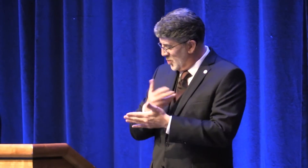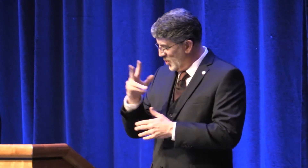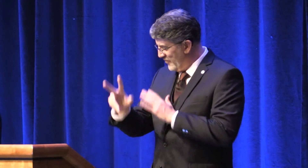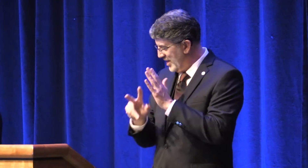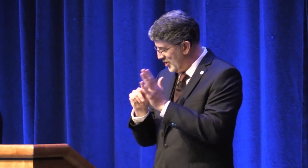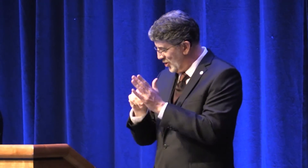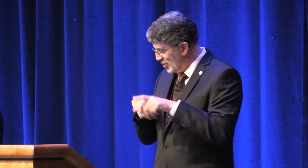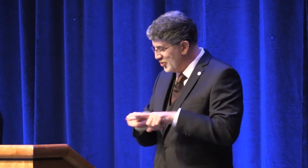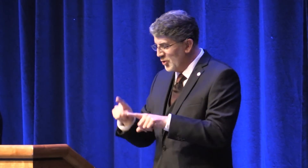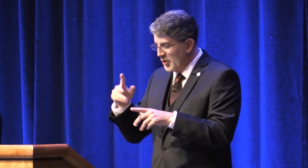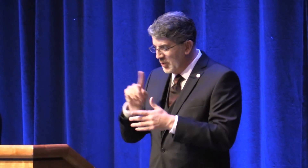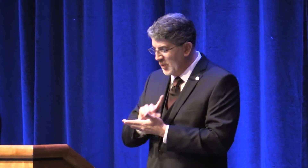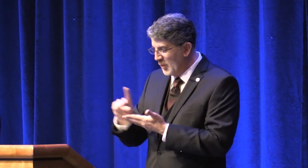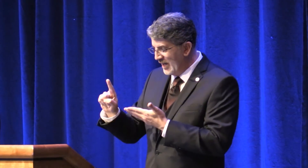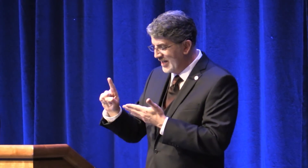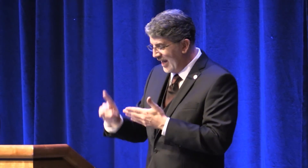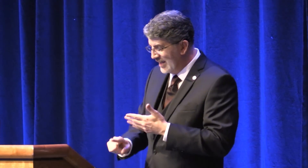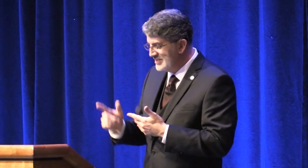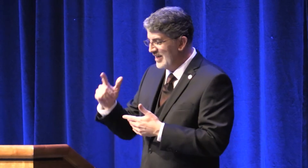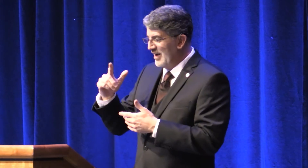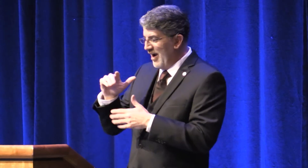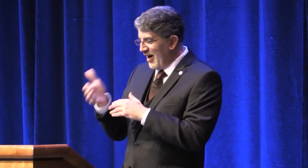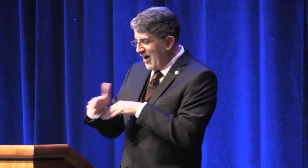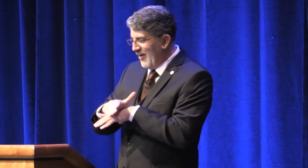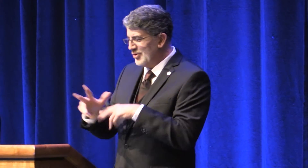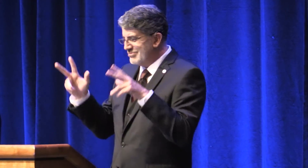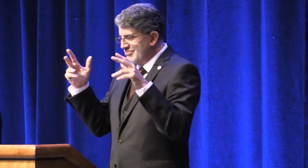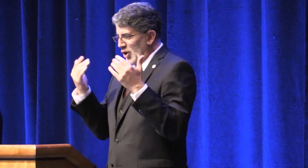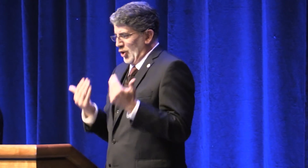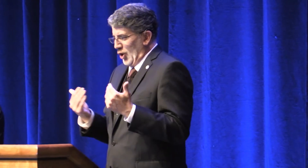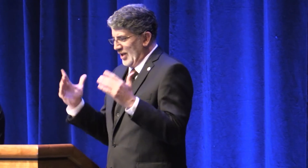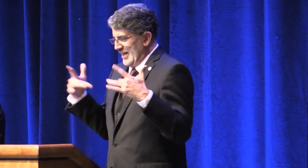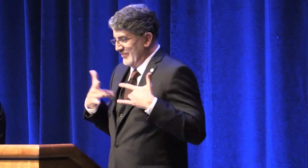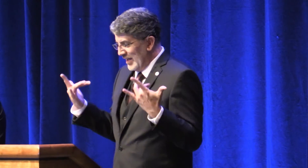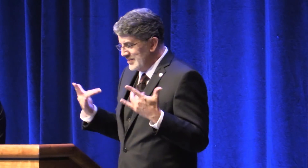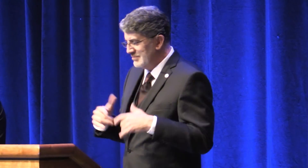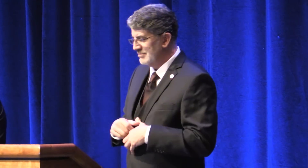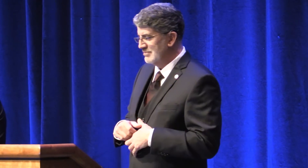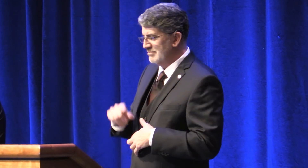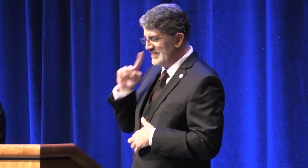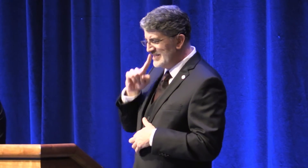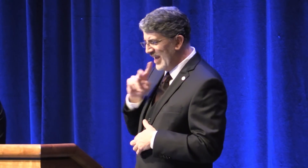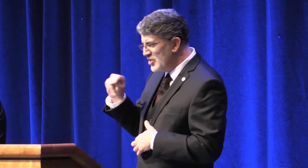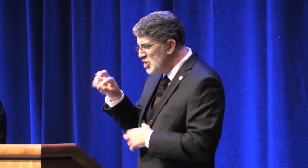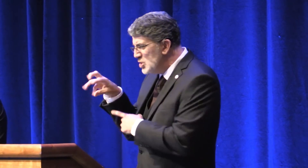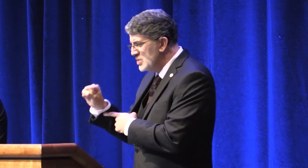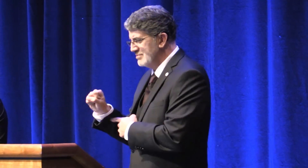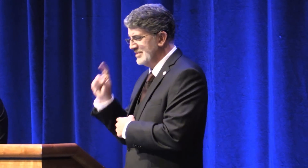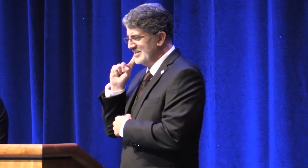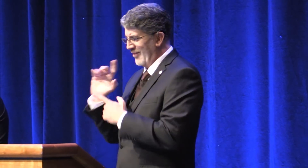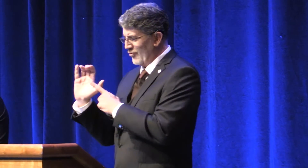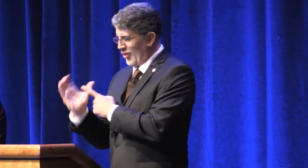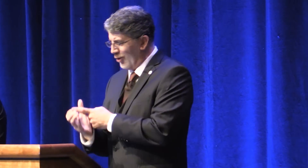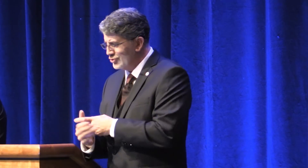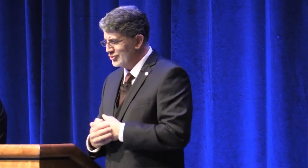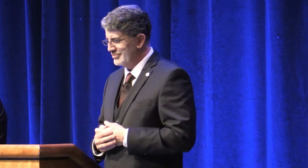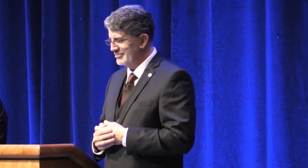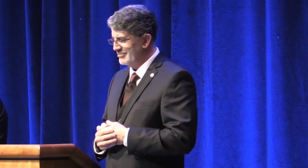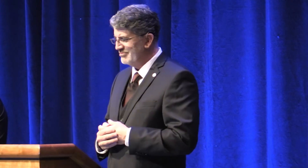telecasts. He invented a new video which covers current events, deaf news,